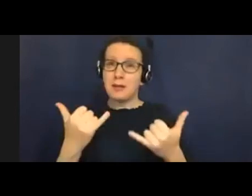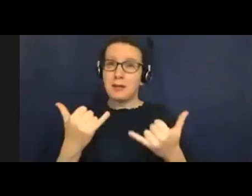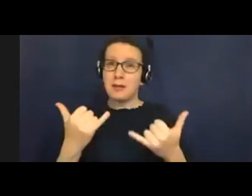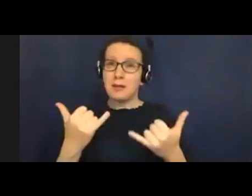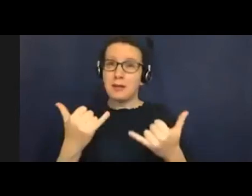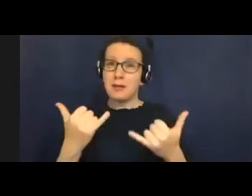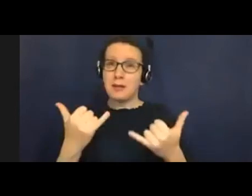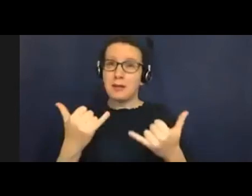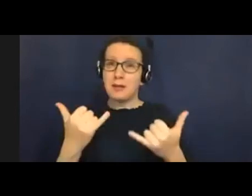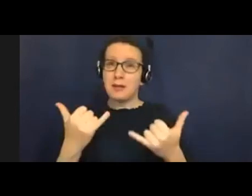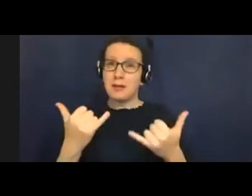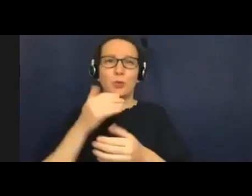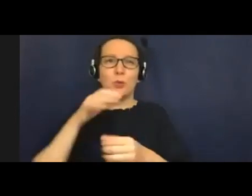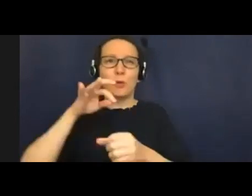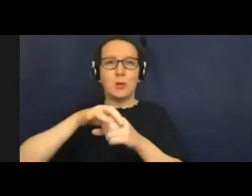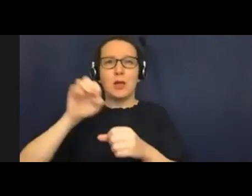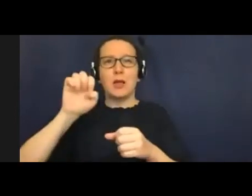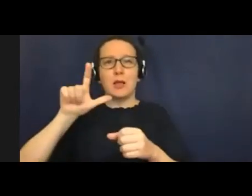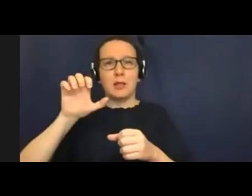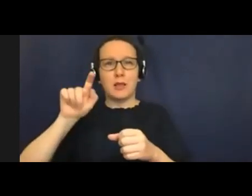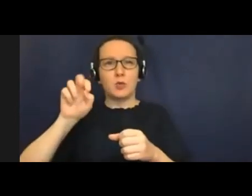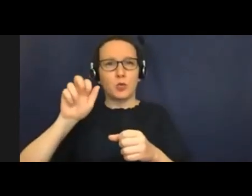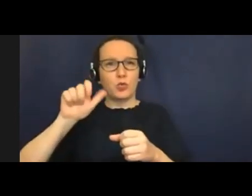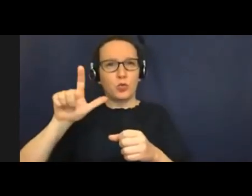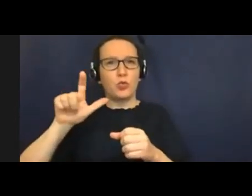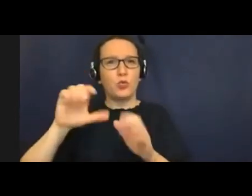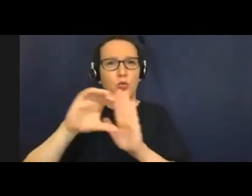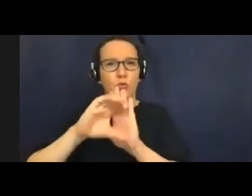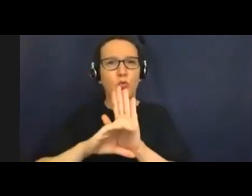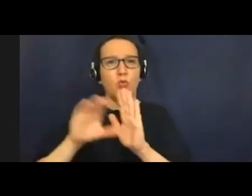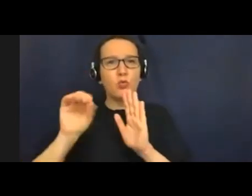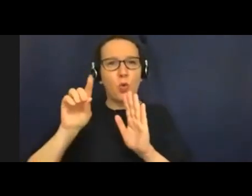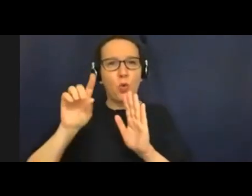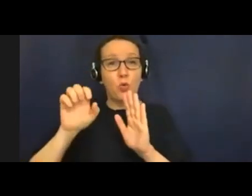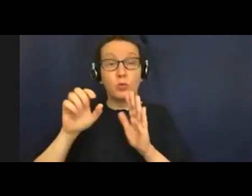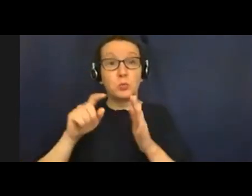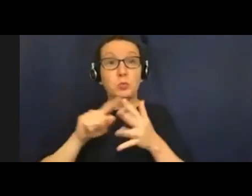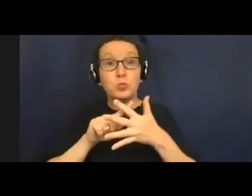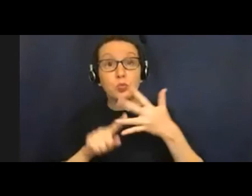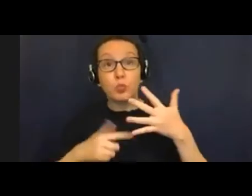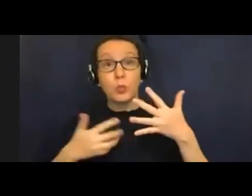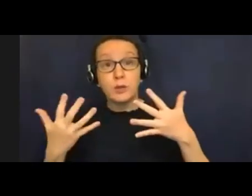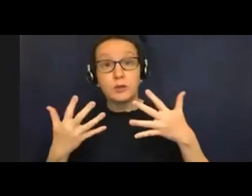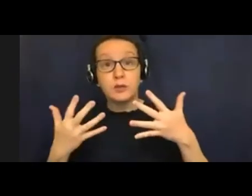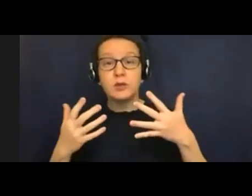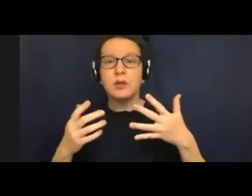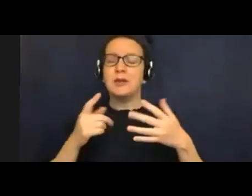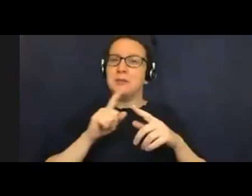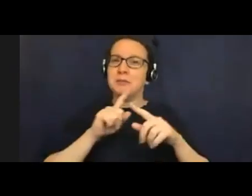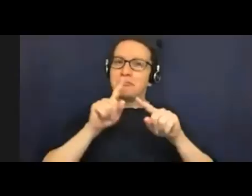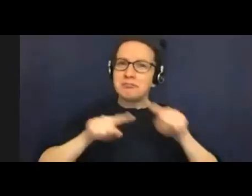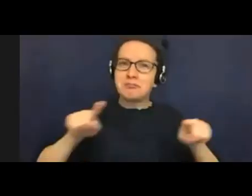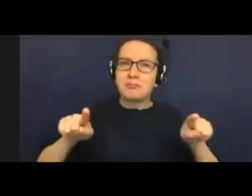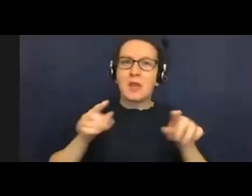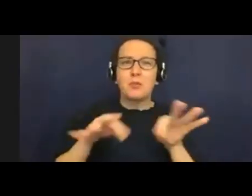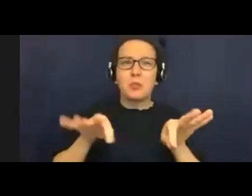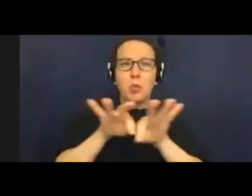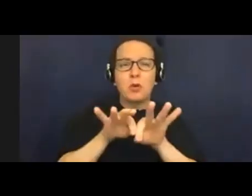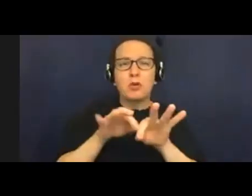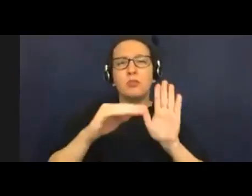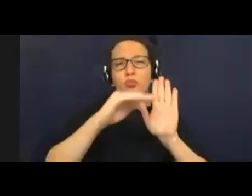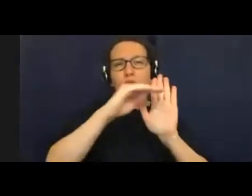which contains a range of different important provisions regarding, for